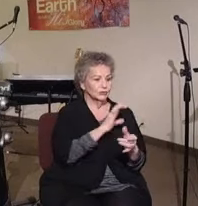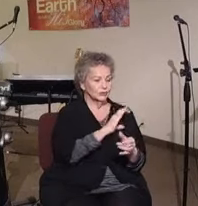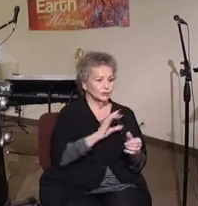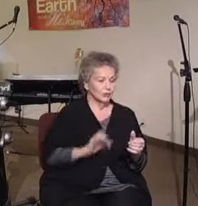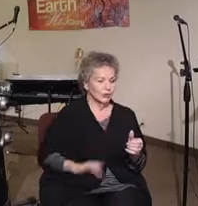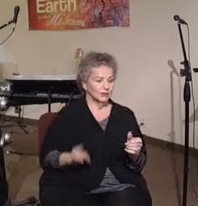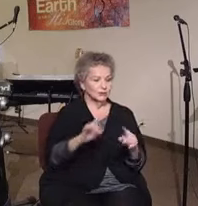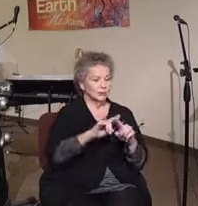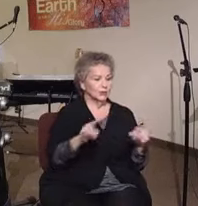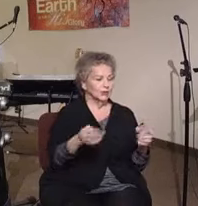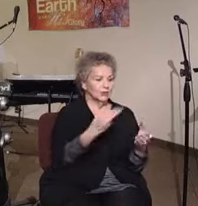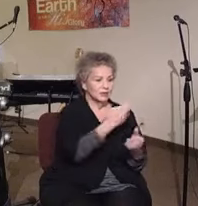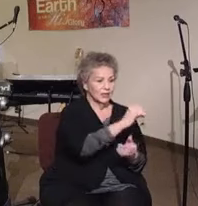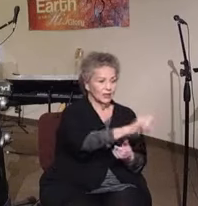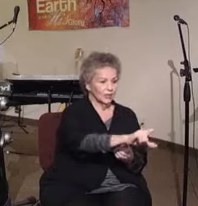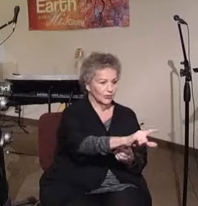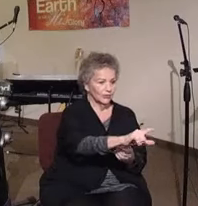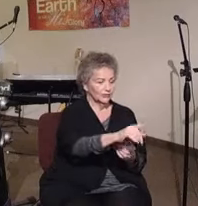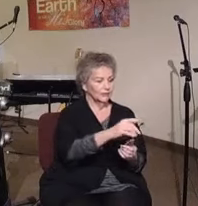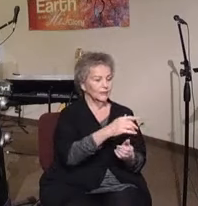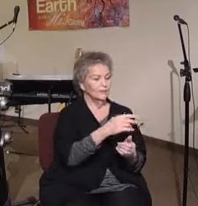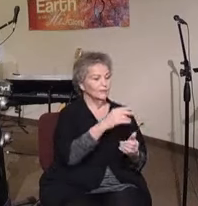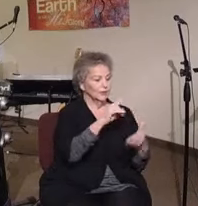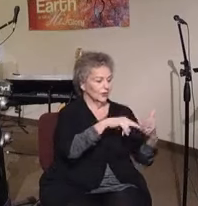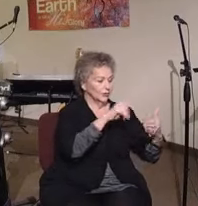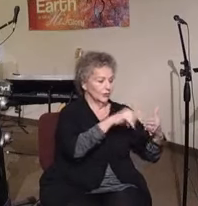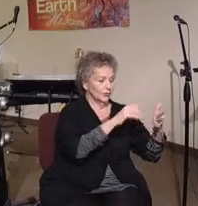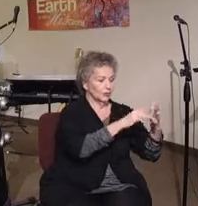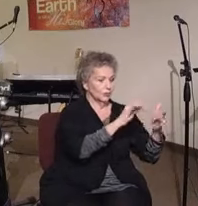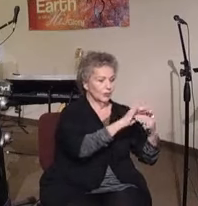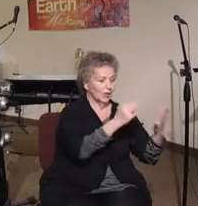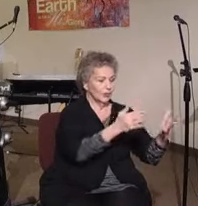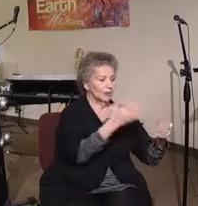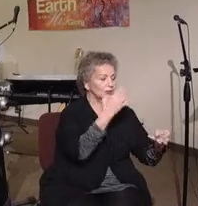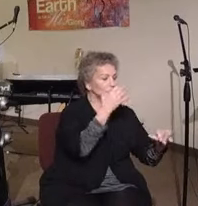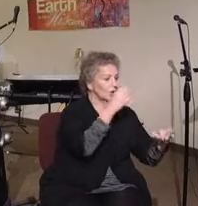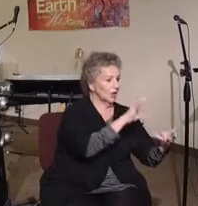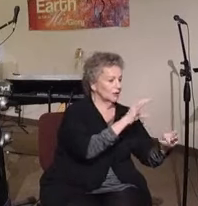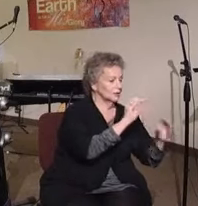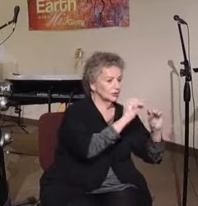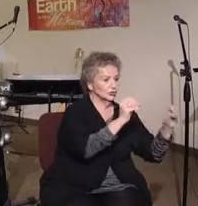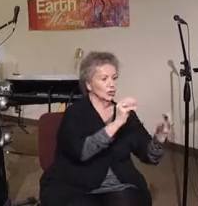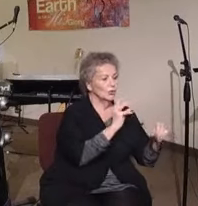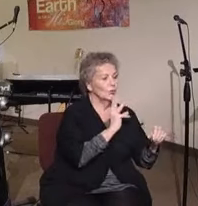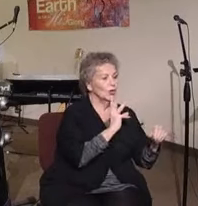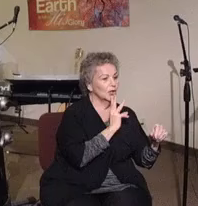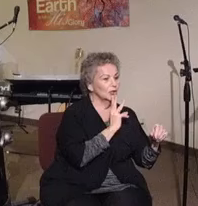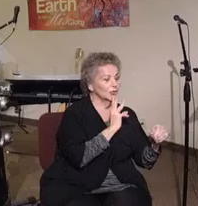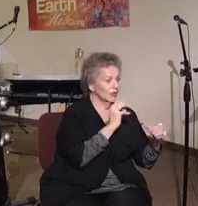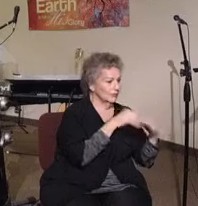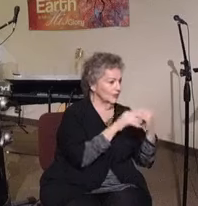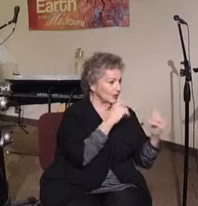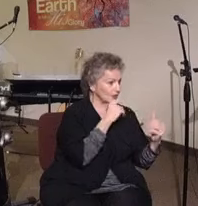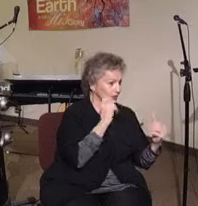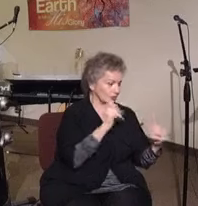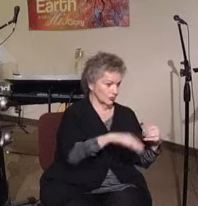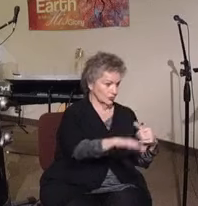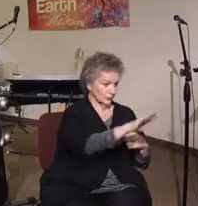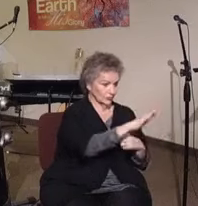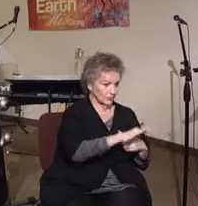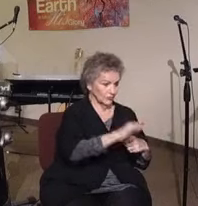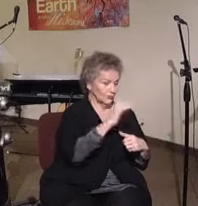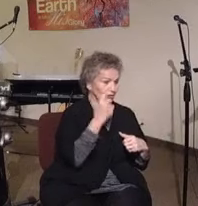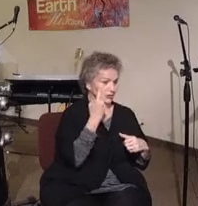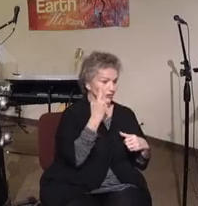literal hell. Get into your Bible and read. It's hot. There's no water. Have you been in the desert lately when we